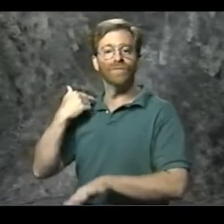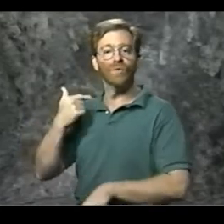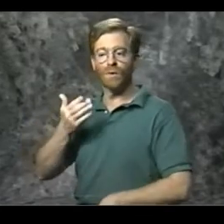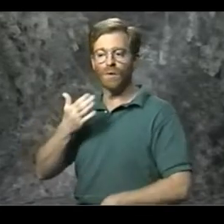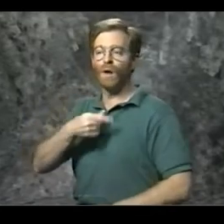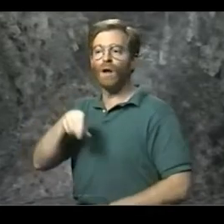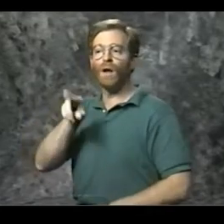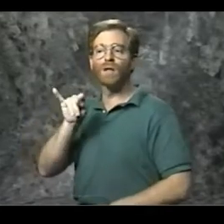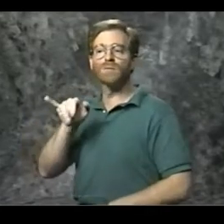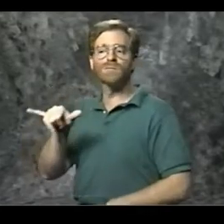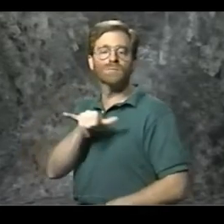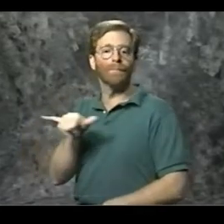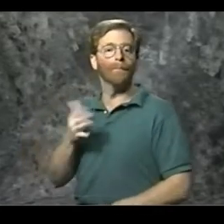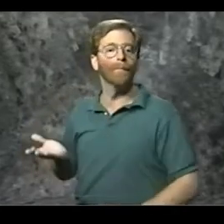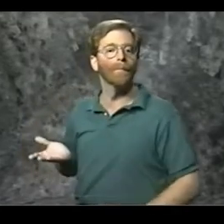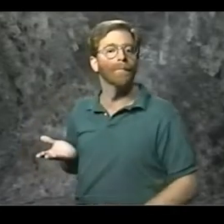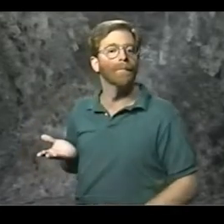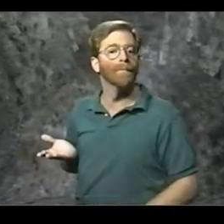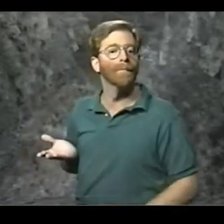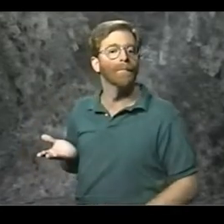to treat everyone equally.